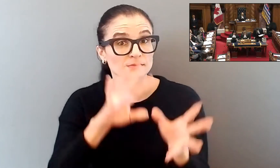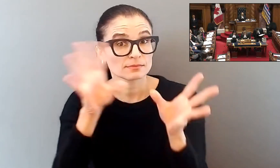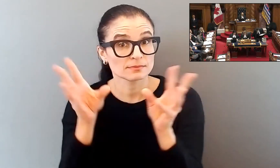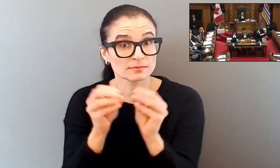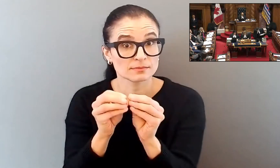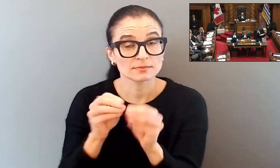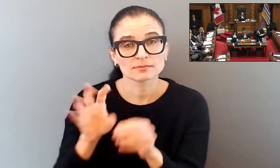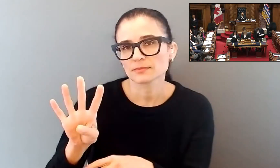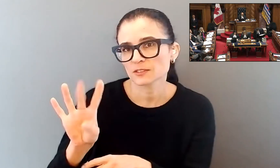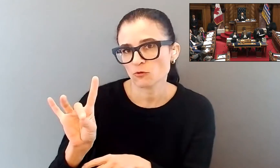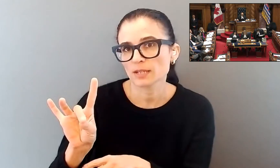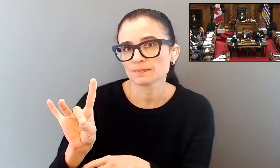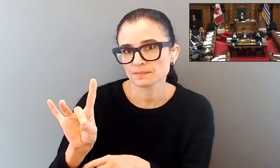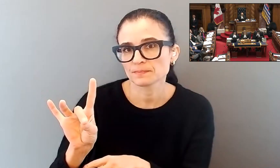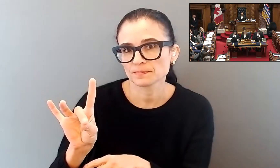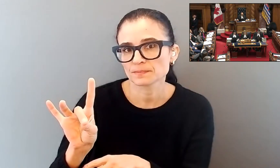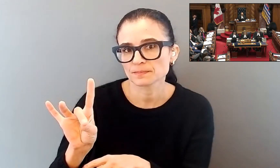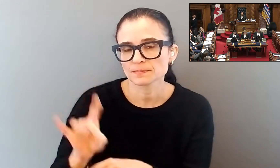Motion is defeated.